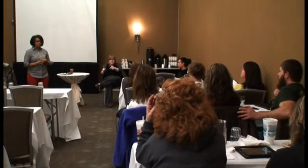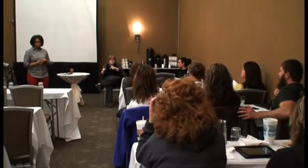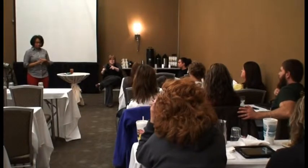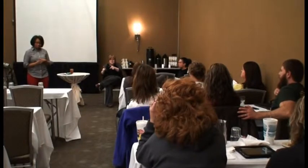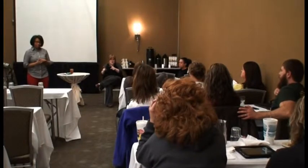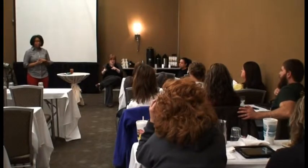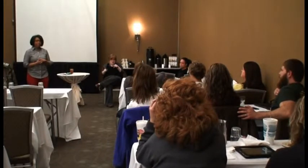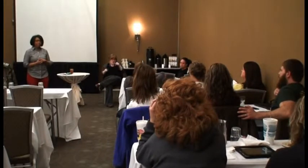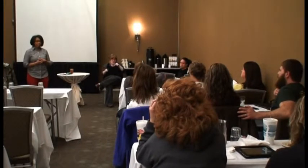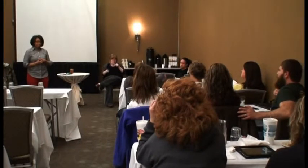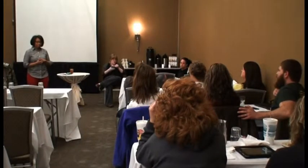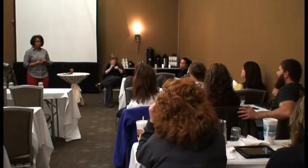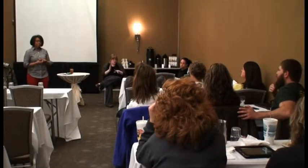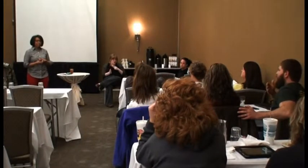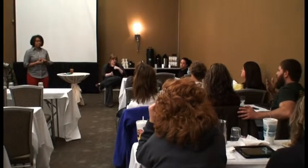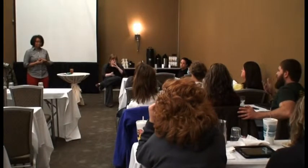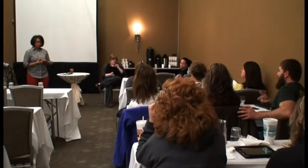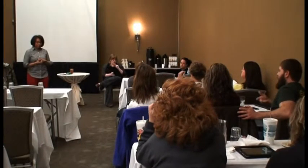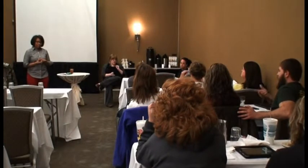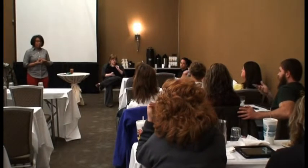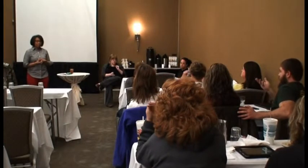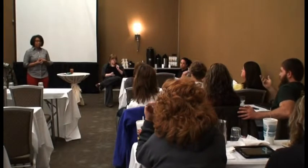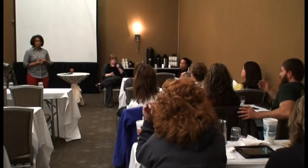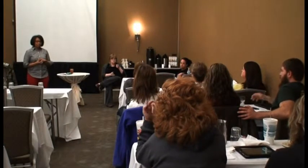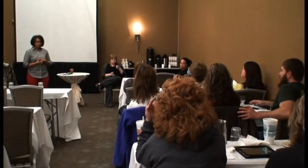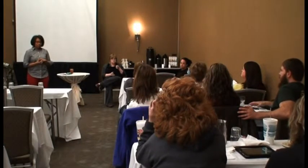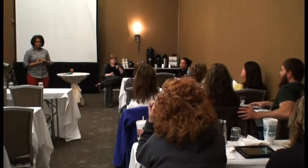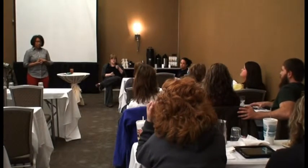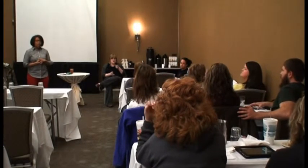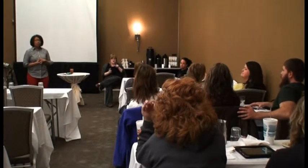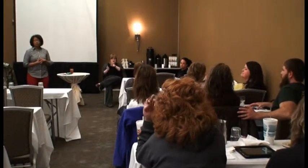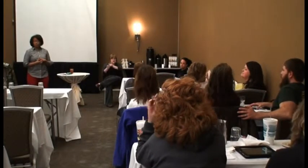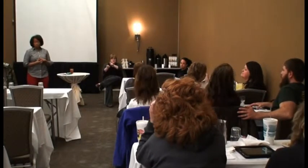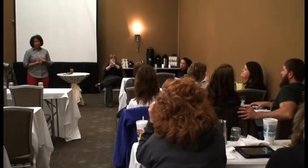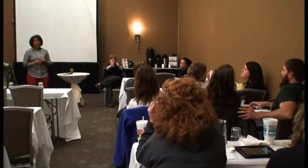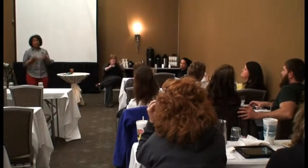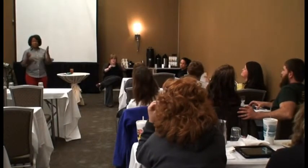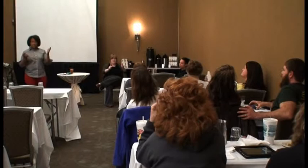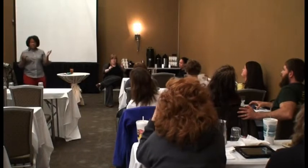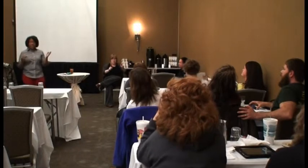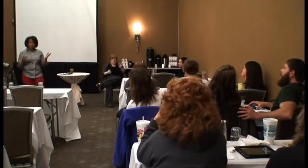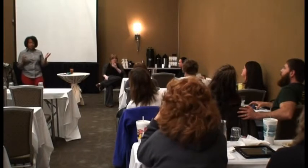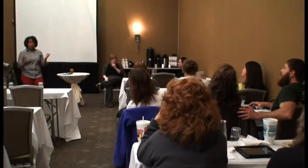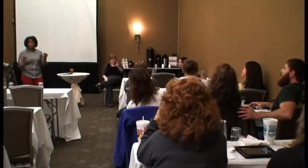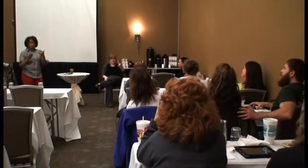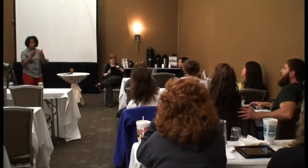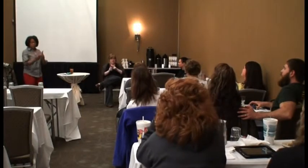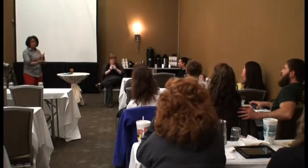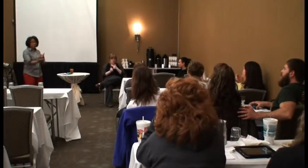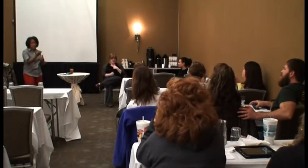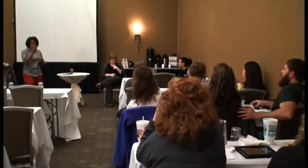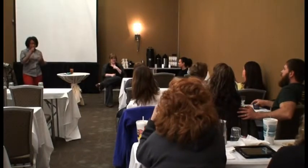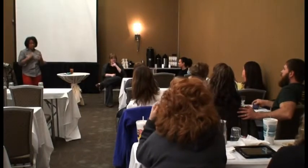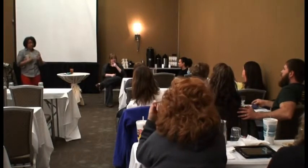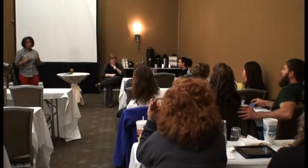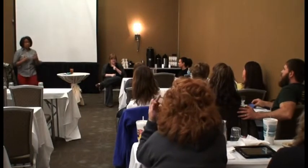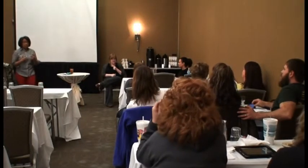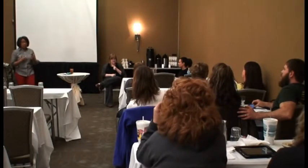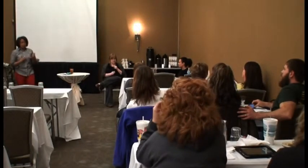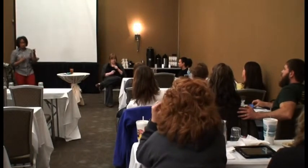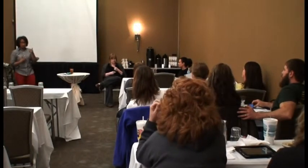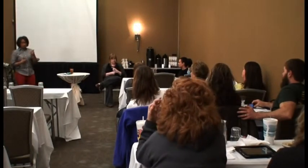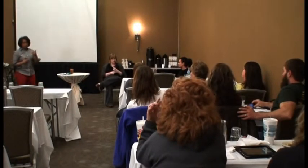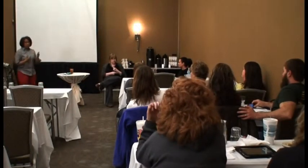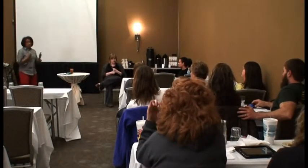me. And I'm not special, it just happens to be me that. You know what, and I was gonna say, yeah, you are. There's some connection